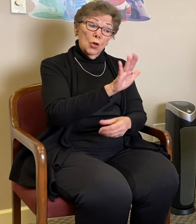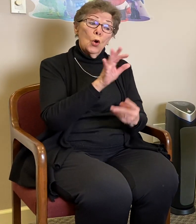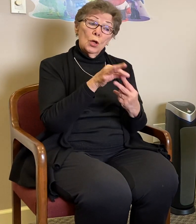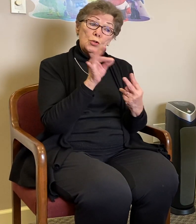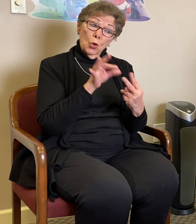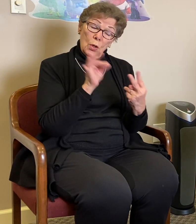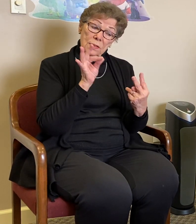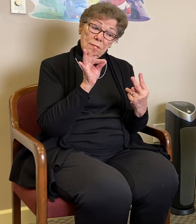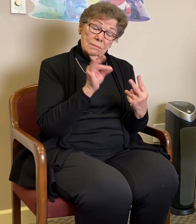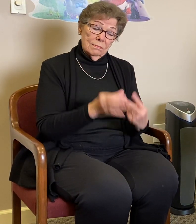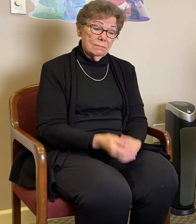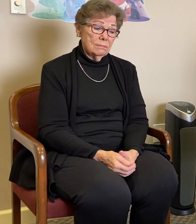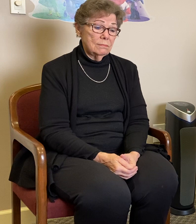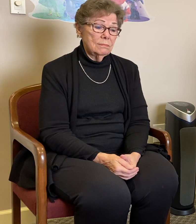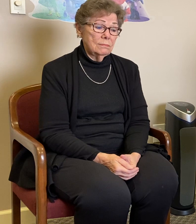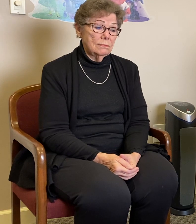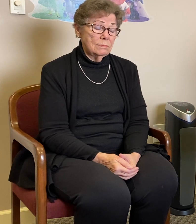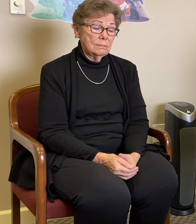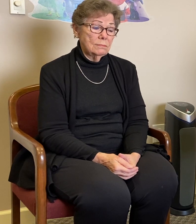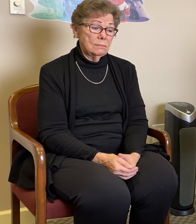make.